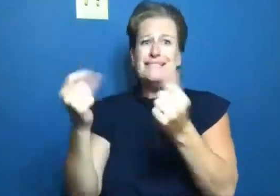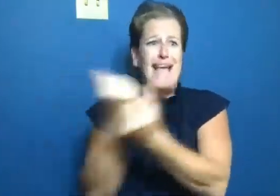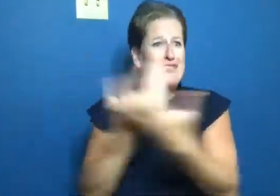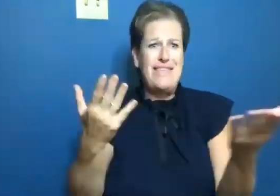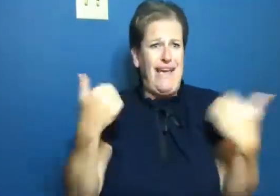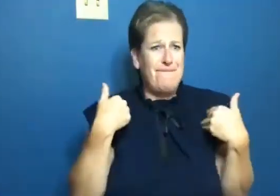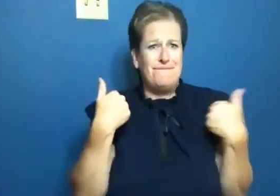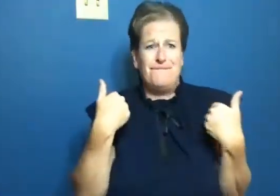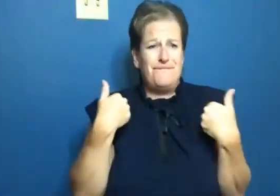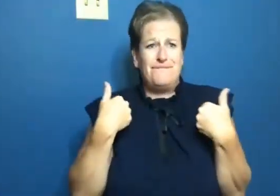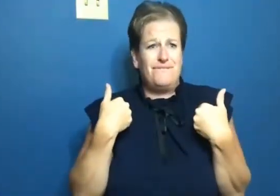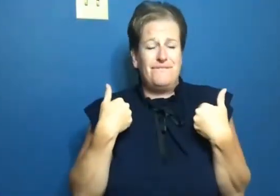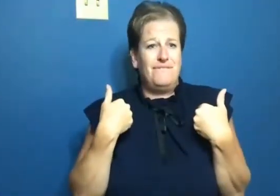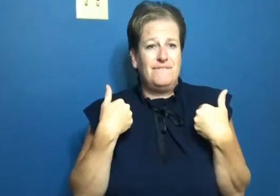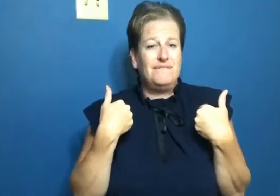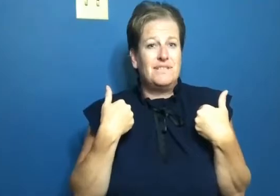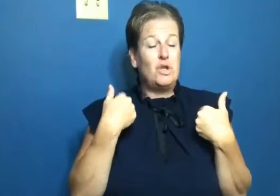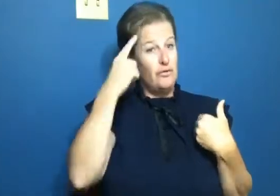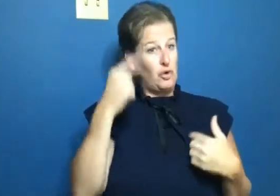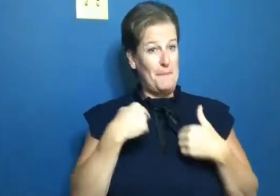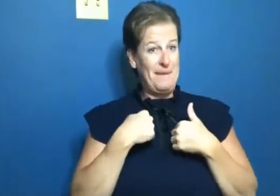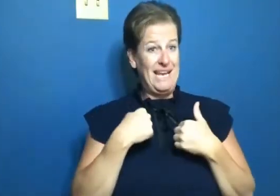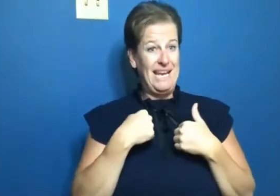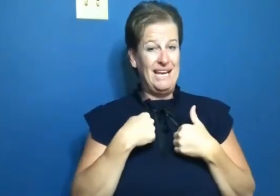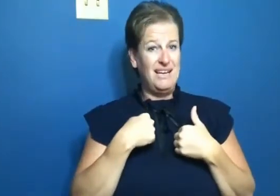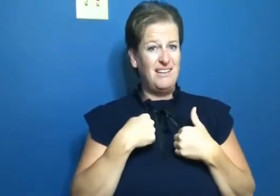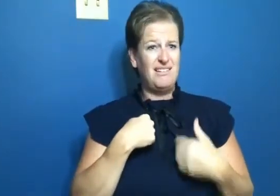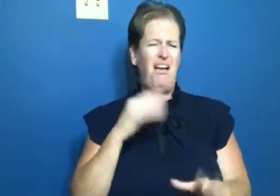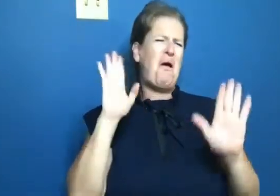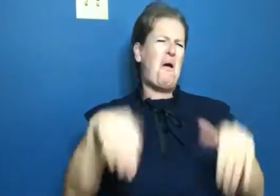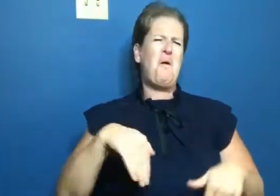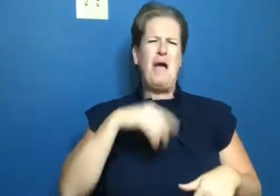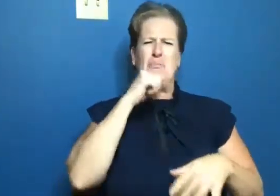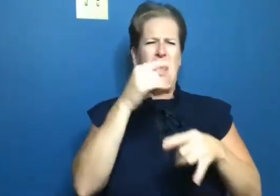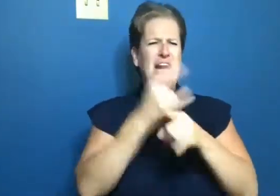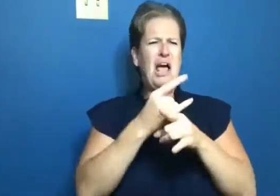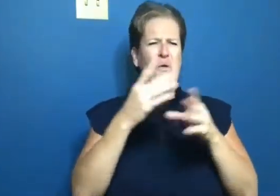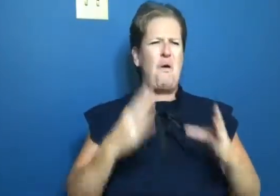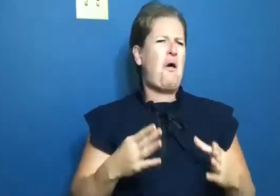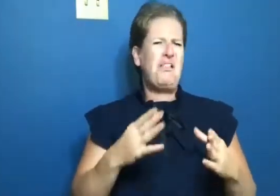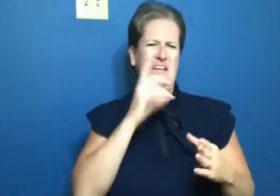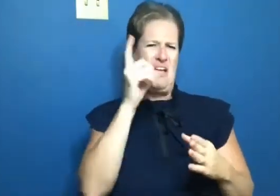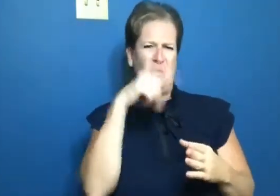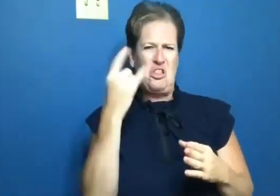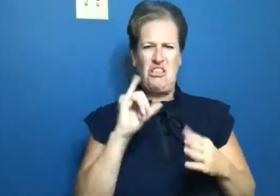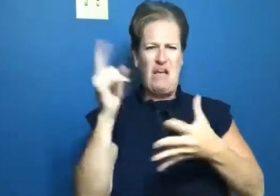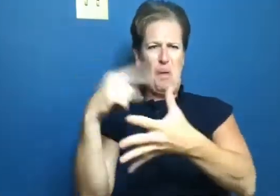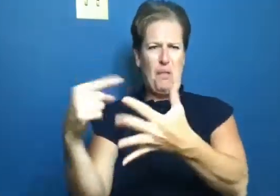to me, I didn't fit the picture of what I thought an alcoholic was, but I was having a lot